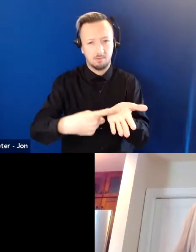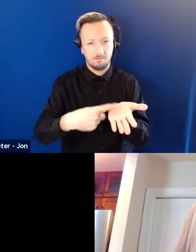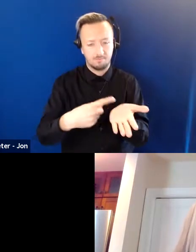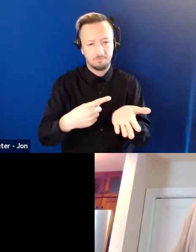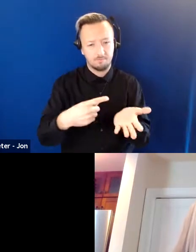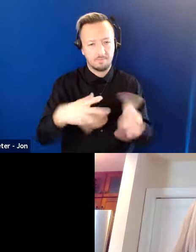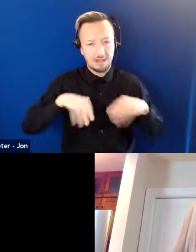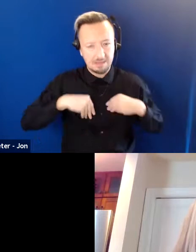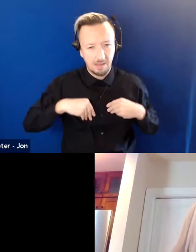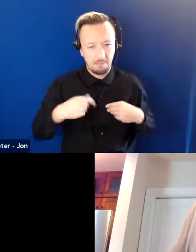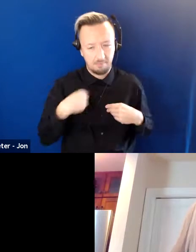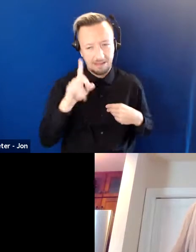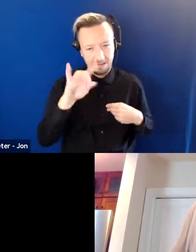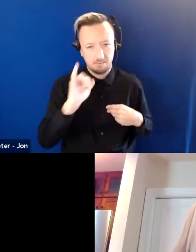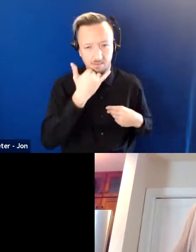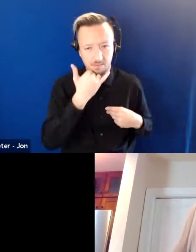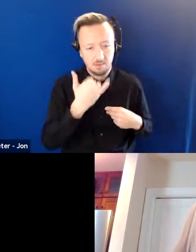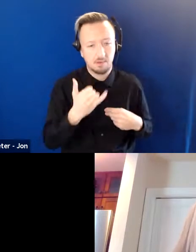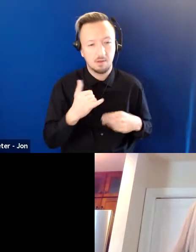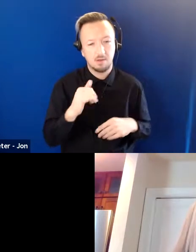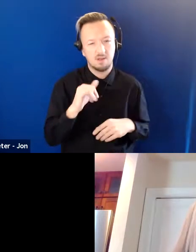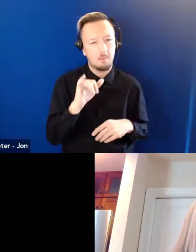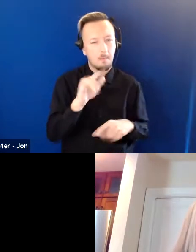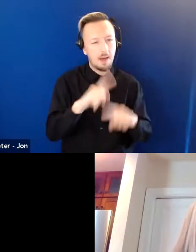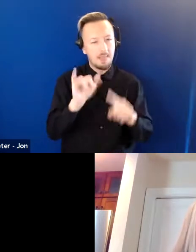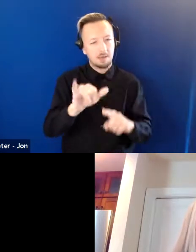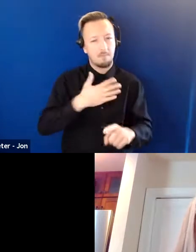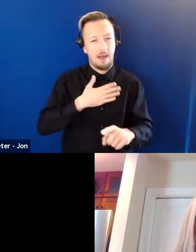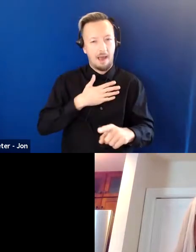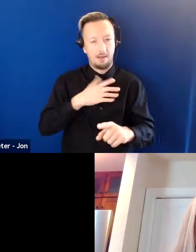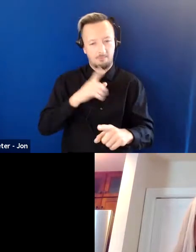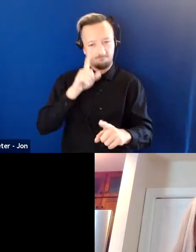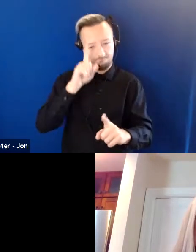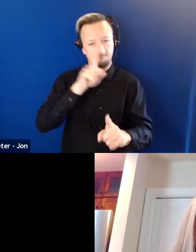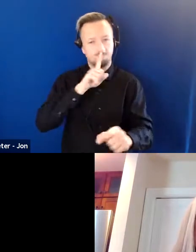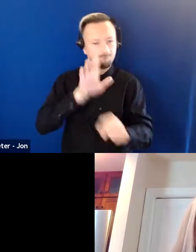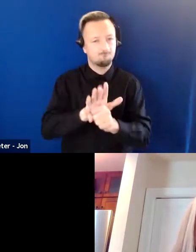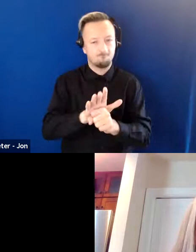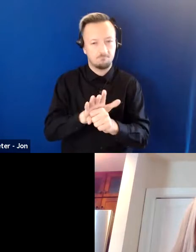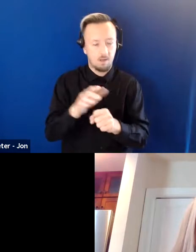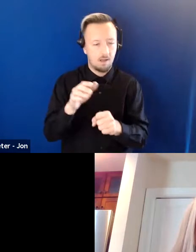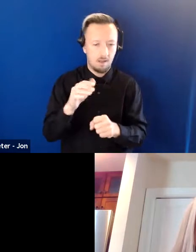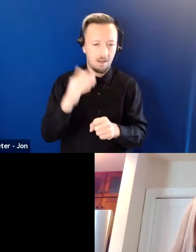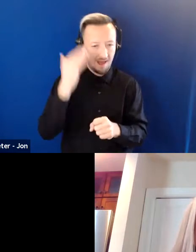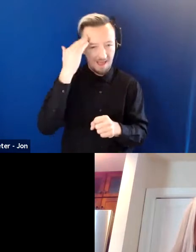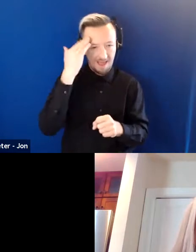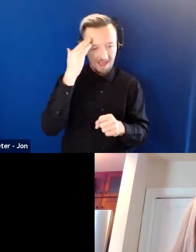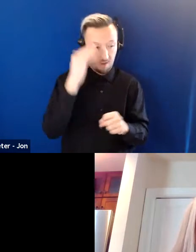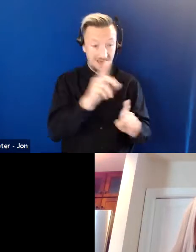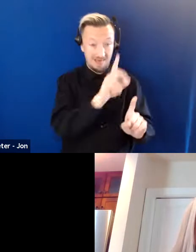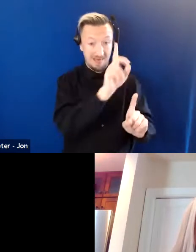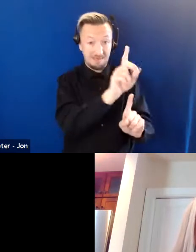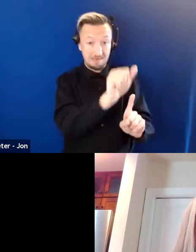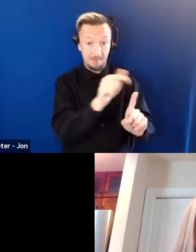I'm committed to that, because I know that we cannot elevate that disability voice